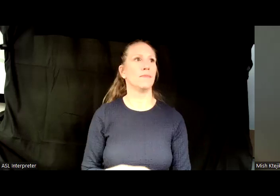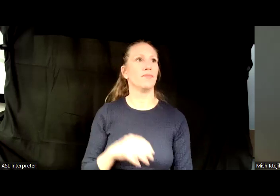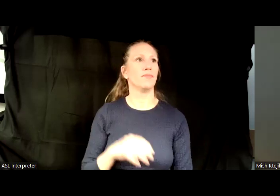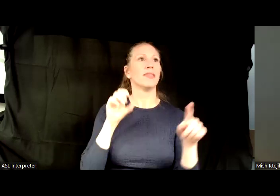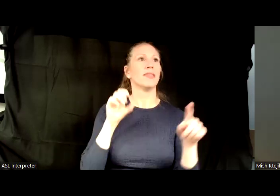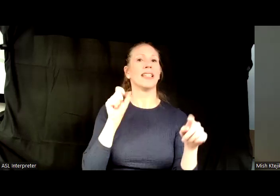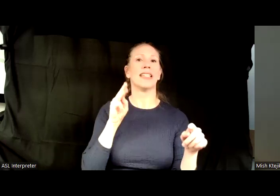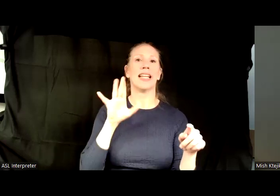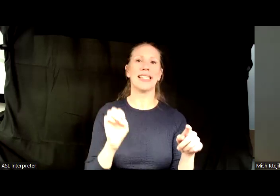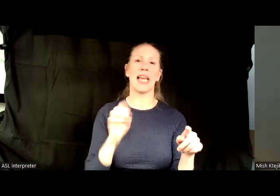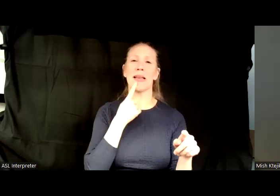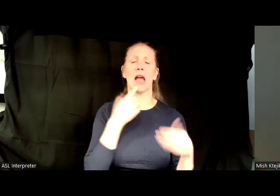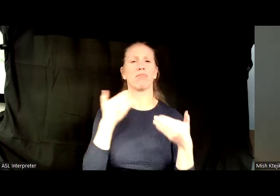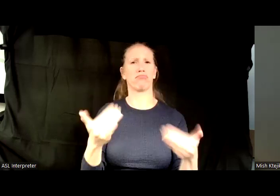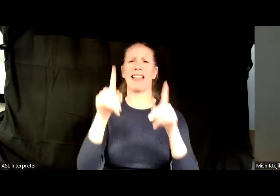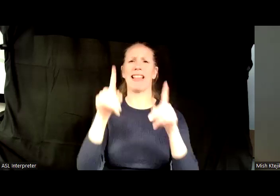Now we hear nothing.